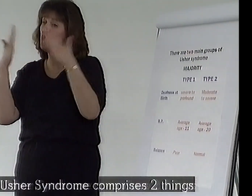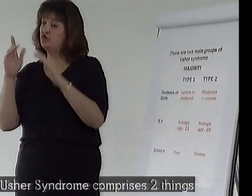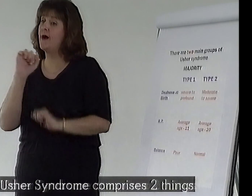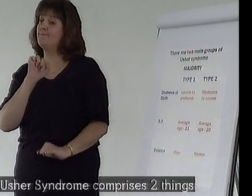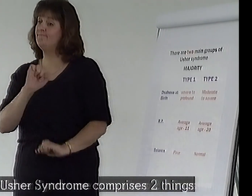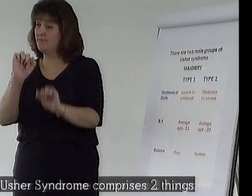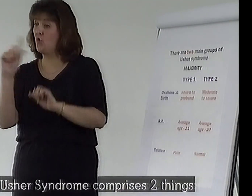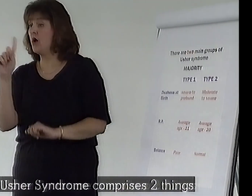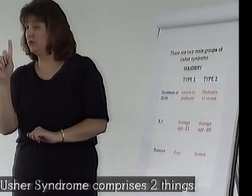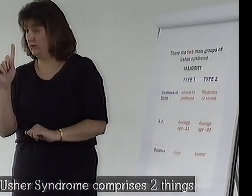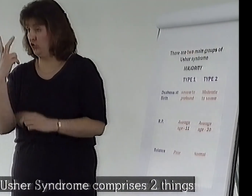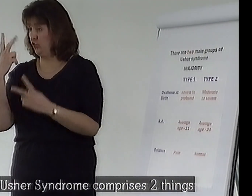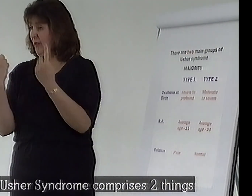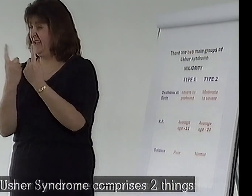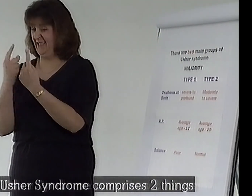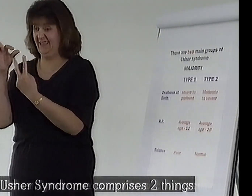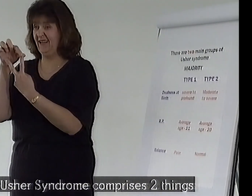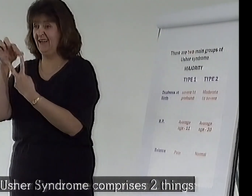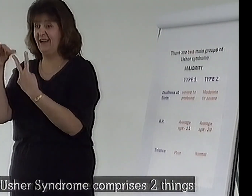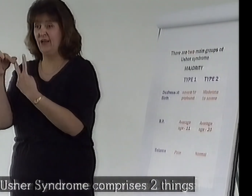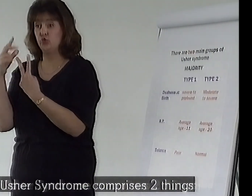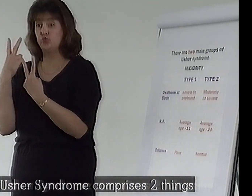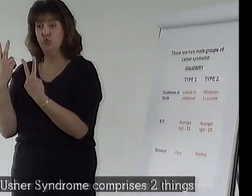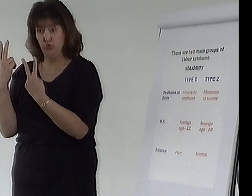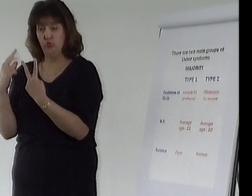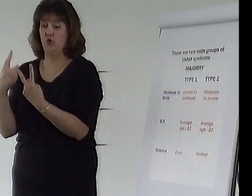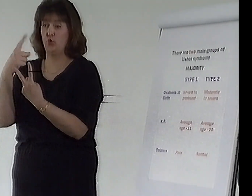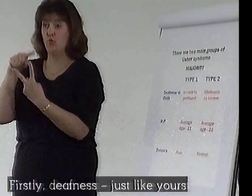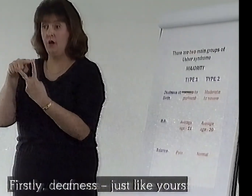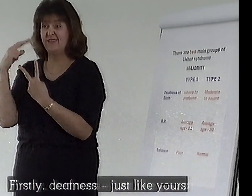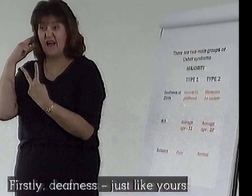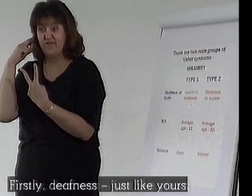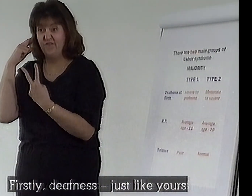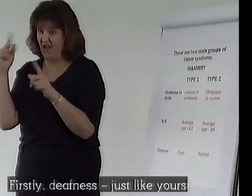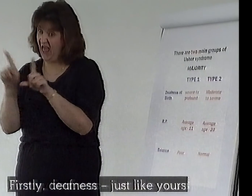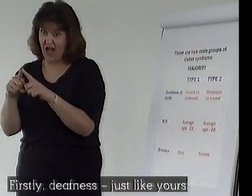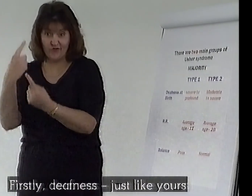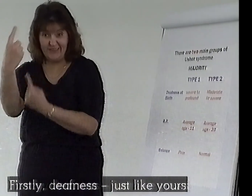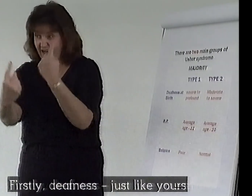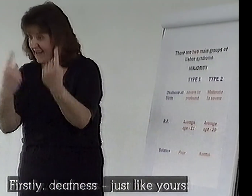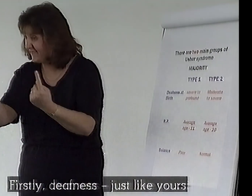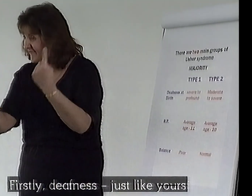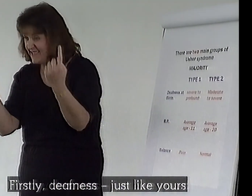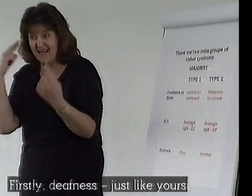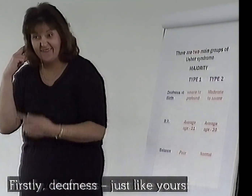Usher syndrome comprises two things. Firstly, deafness, just like yours,